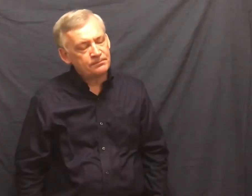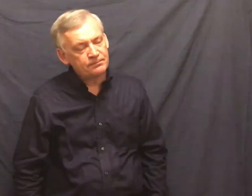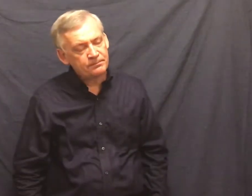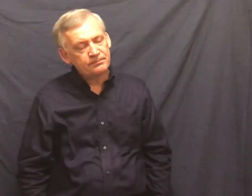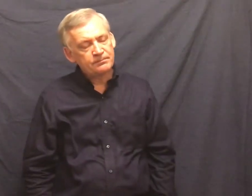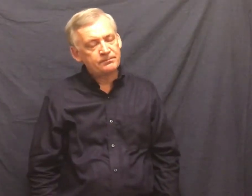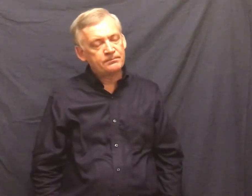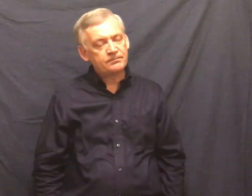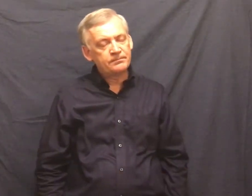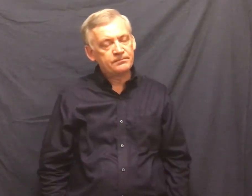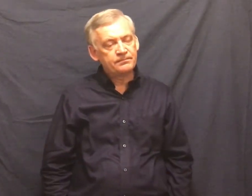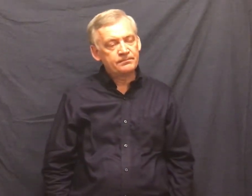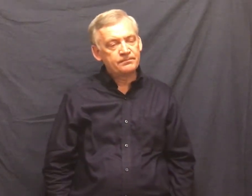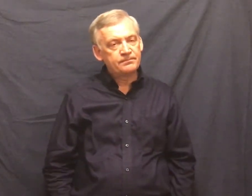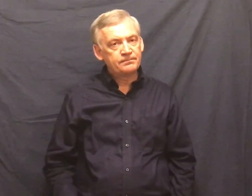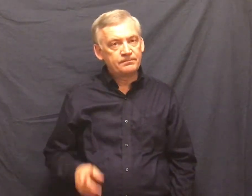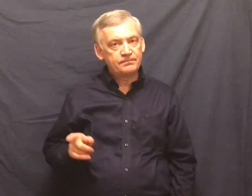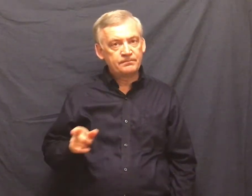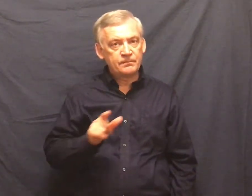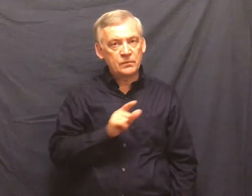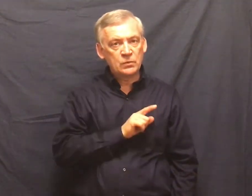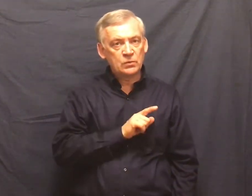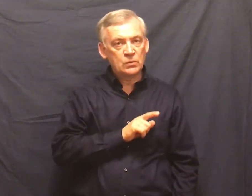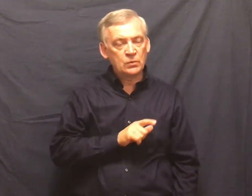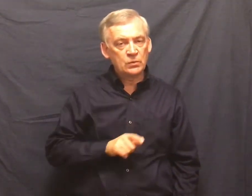He reached in his side pocket and brought out Carlson's Luger.